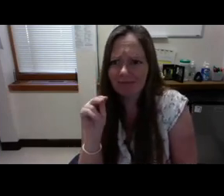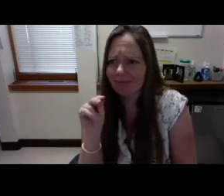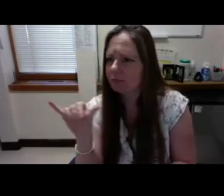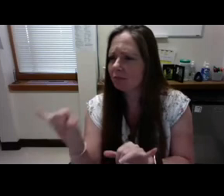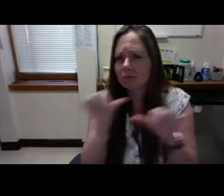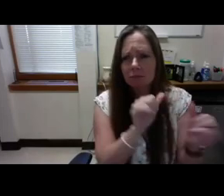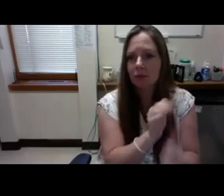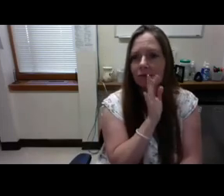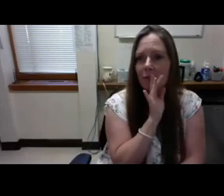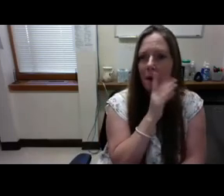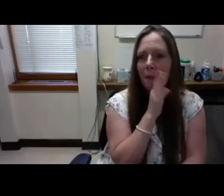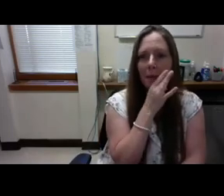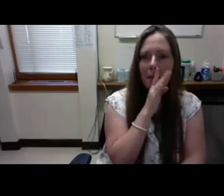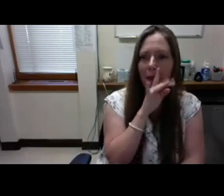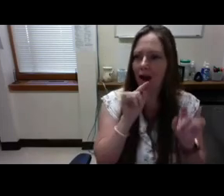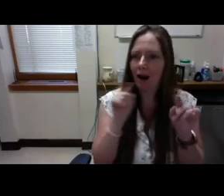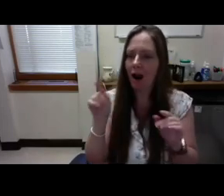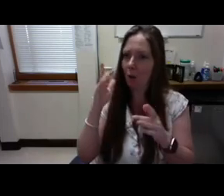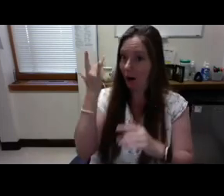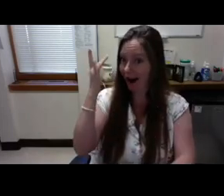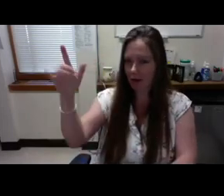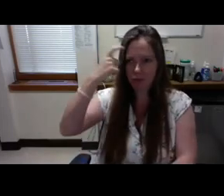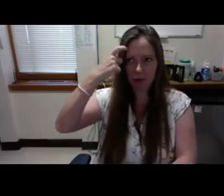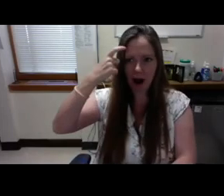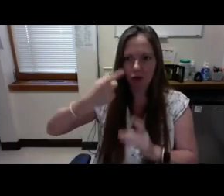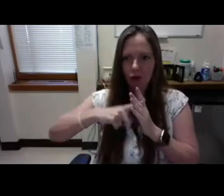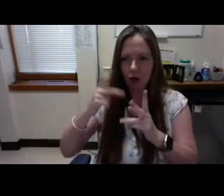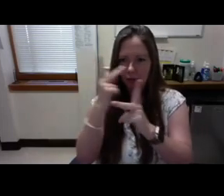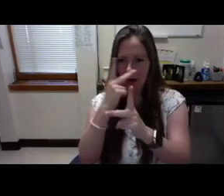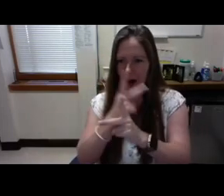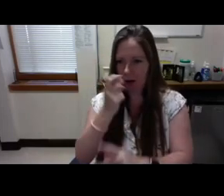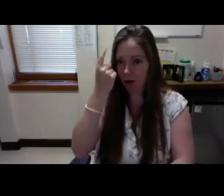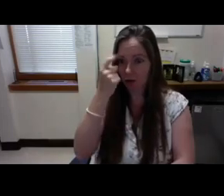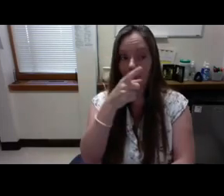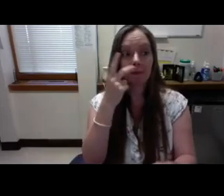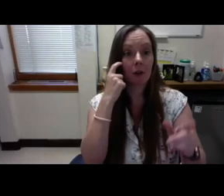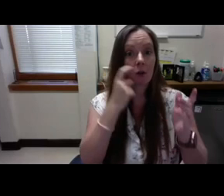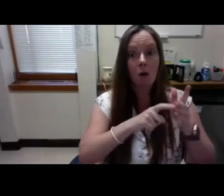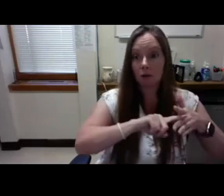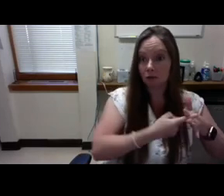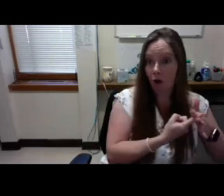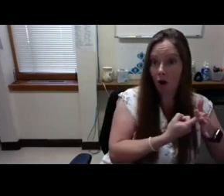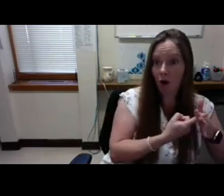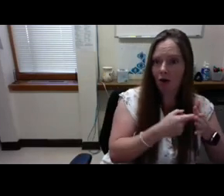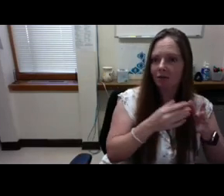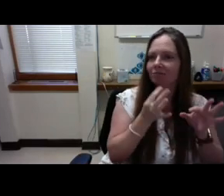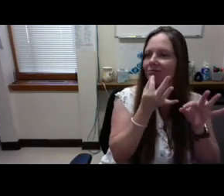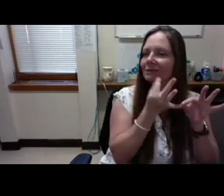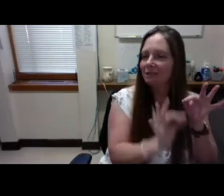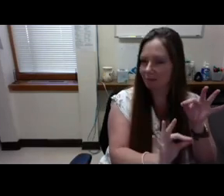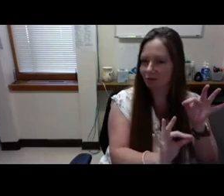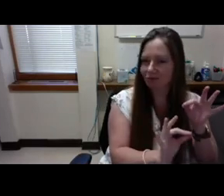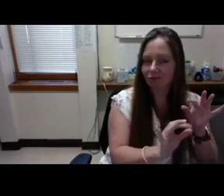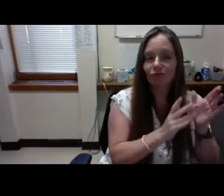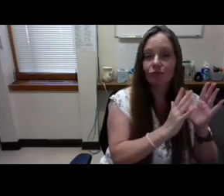gibberish. But it's not wrong. It's the same as hearing babies who babble and so on. That's because their brains are starting to figure stuff out, starting